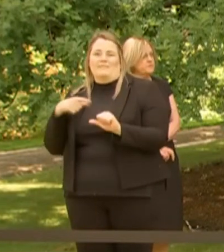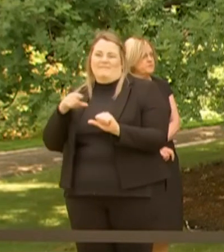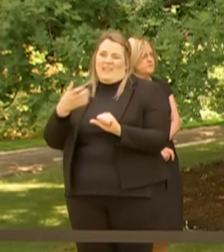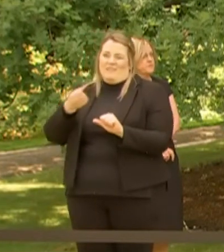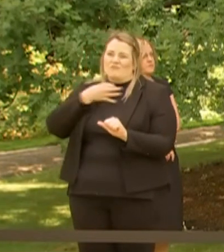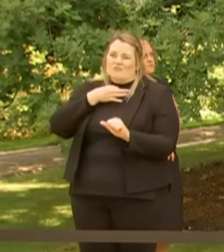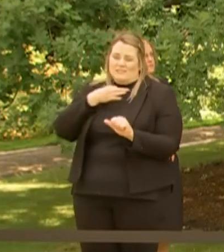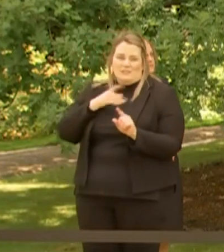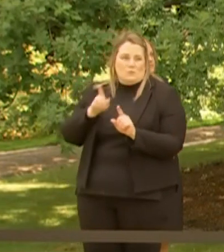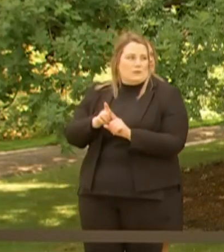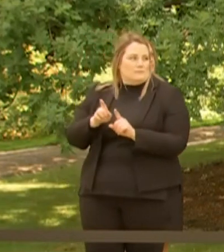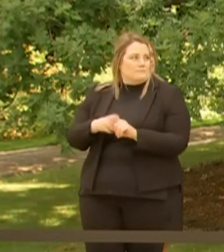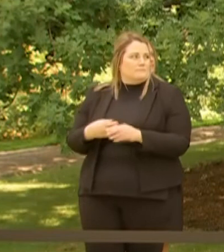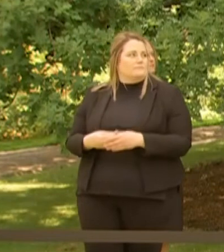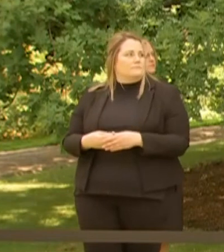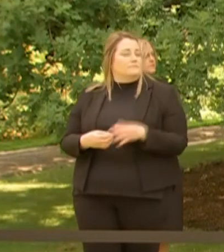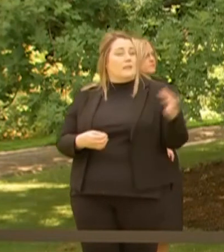accept